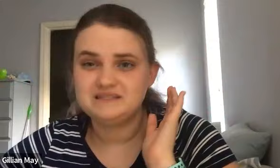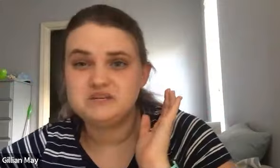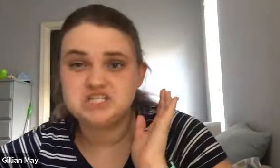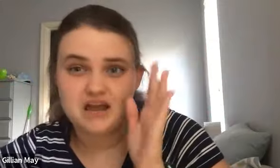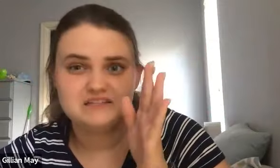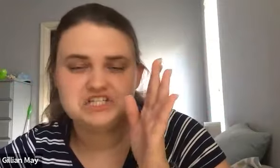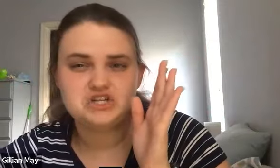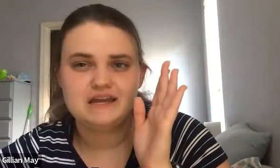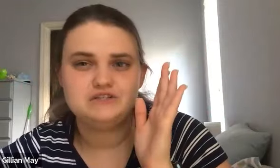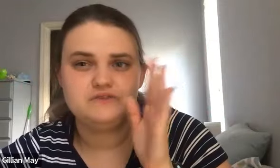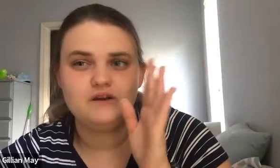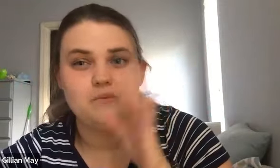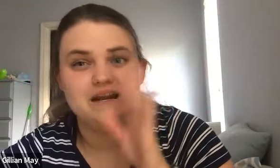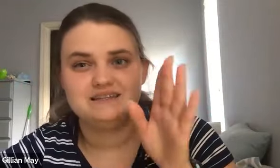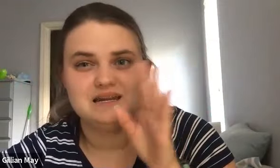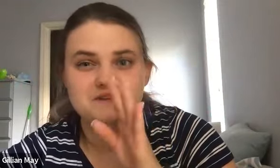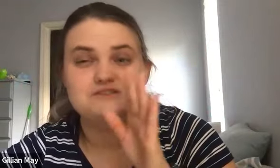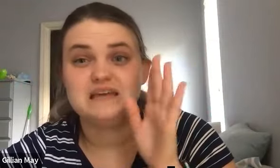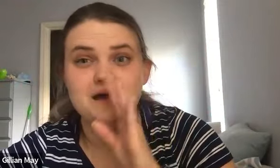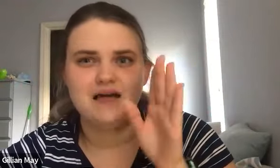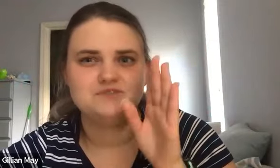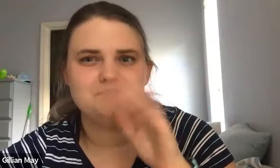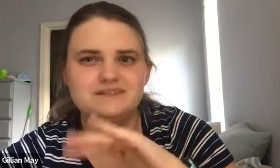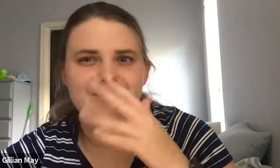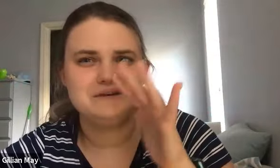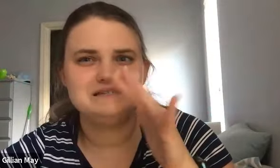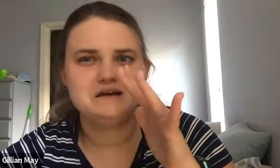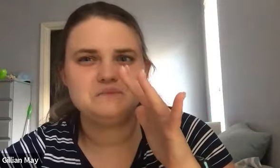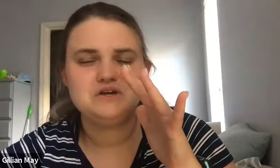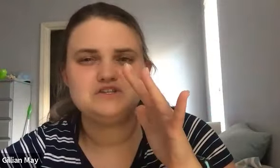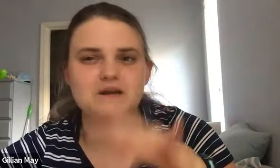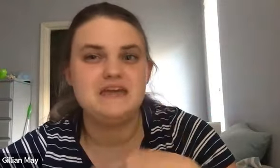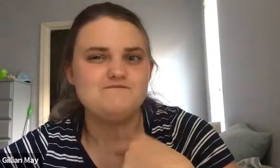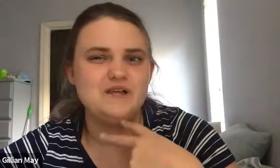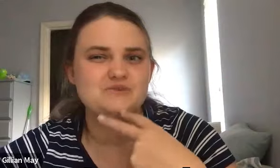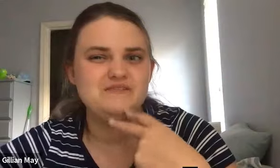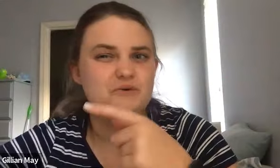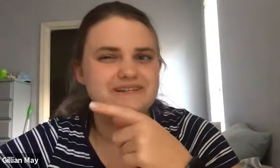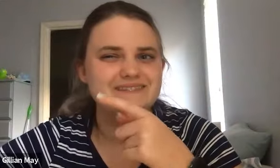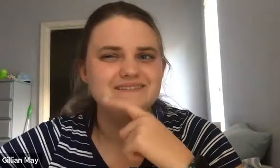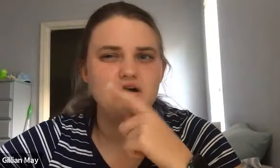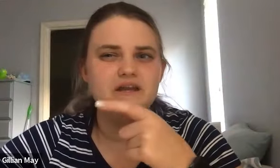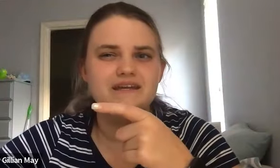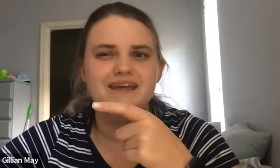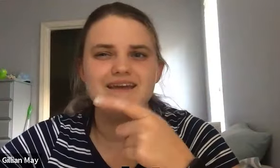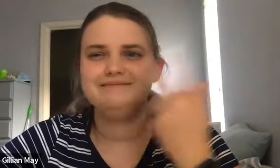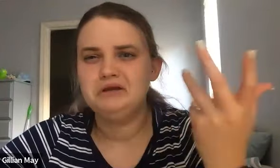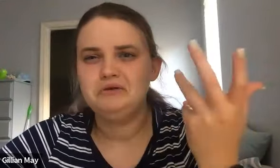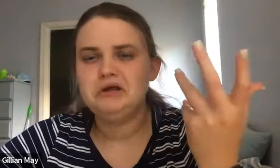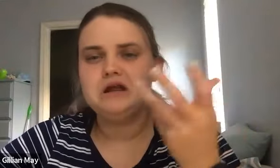been challenging trying to figure out when I can set up videos, and my laptop is kind of messed up. So I can't like really voice on it, and not